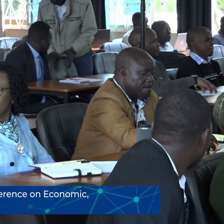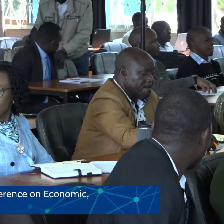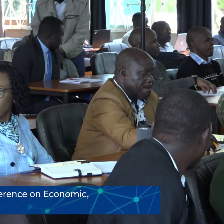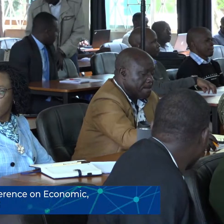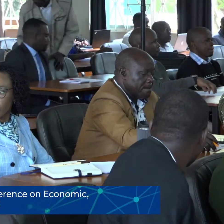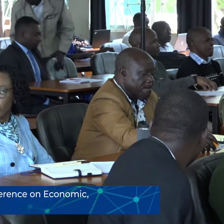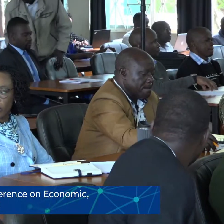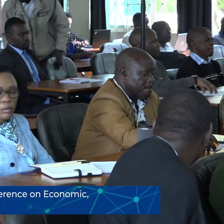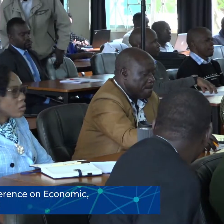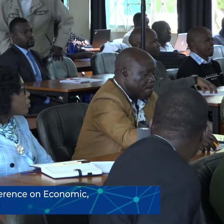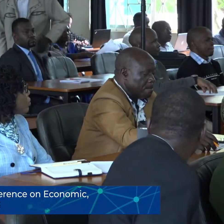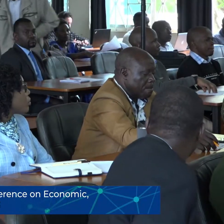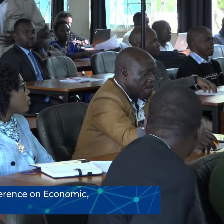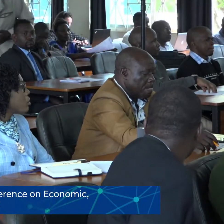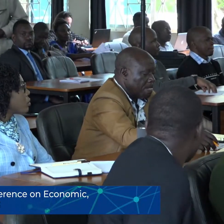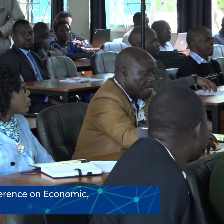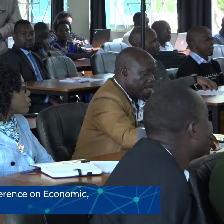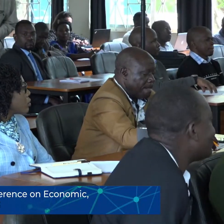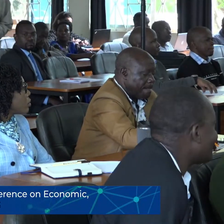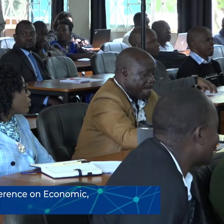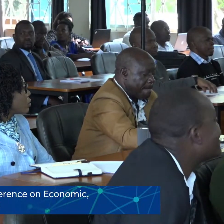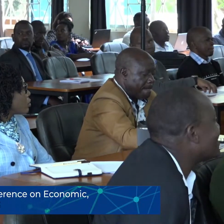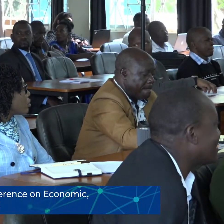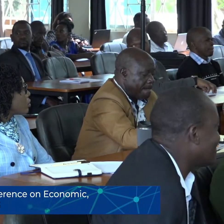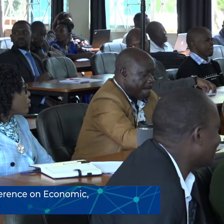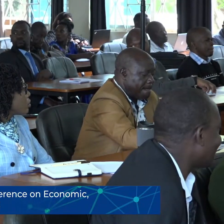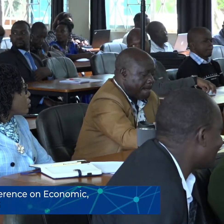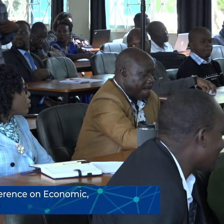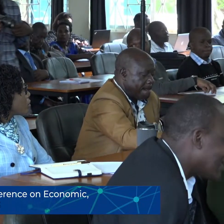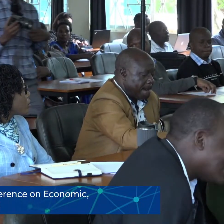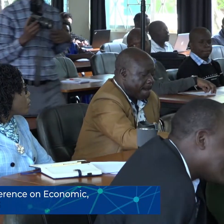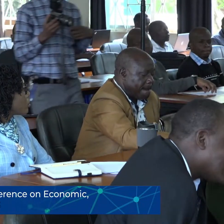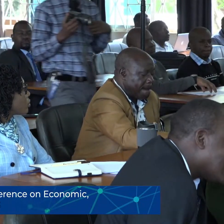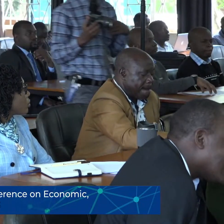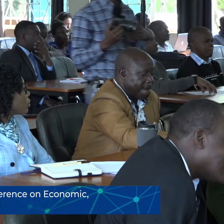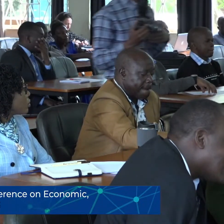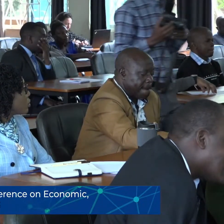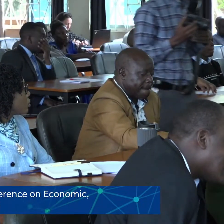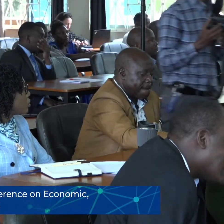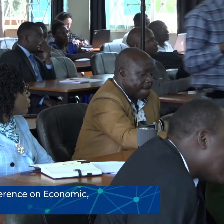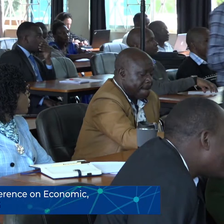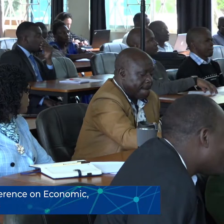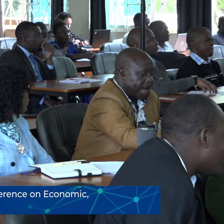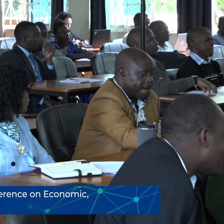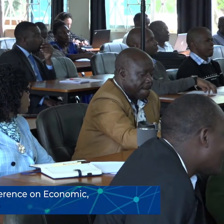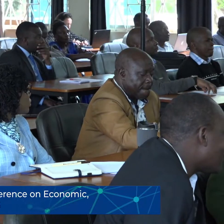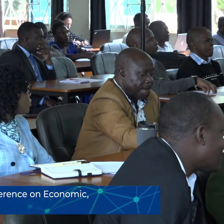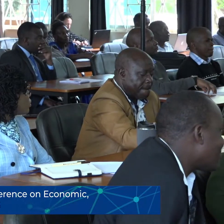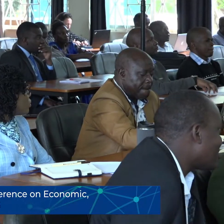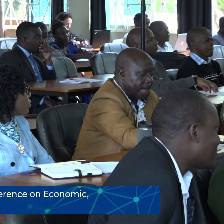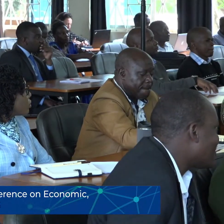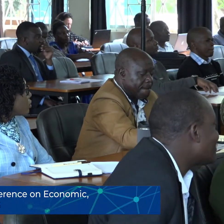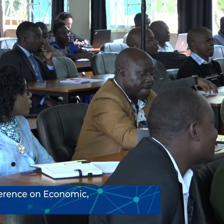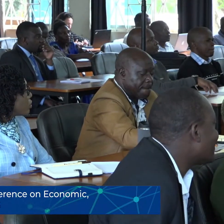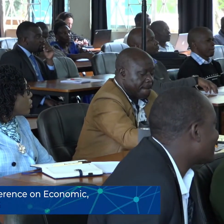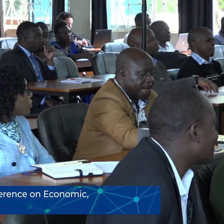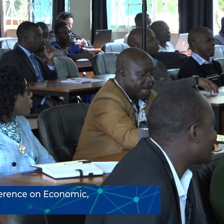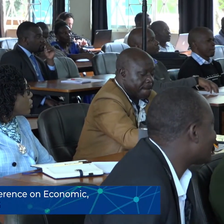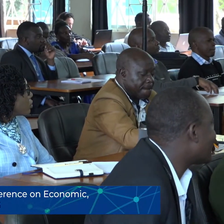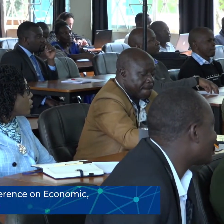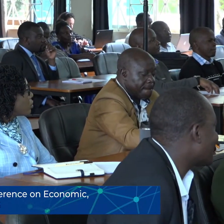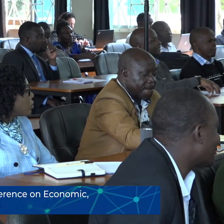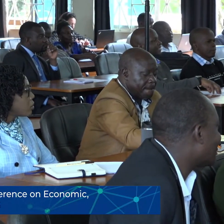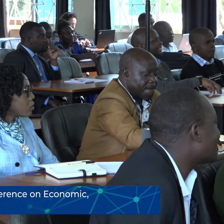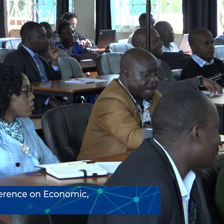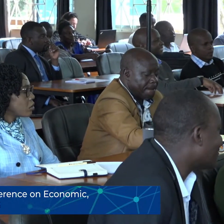student. You're a student. Student, hands up. I'm also a student. Professor Mbazira will tell you I failed to